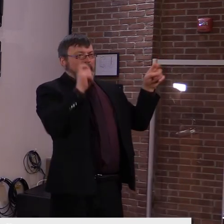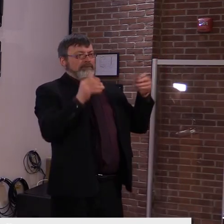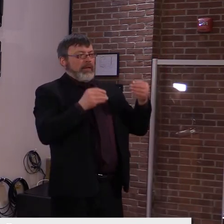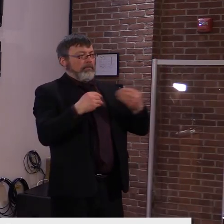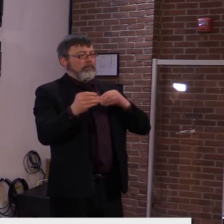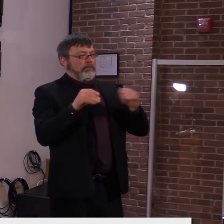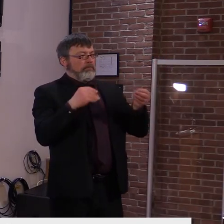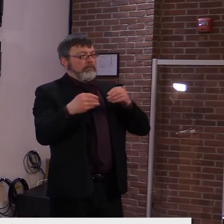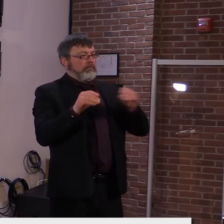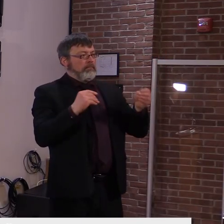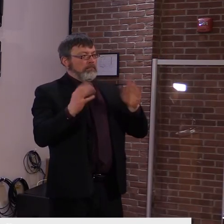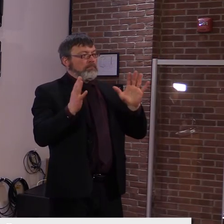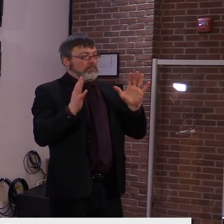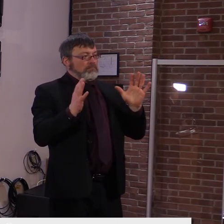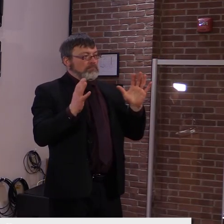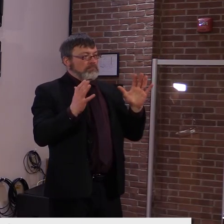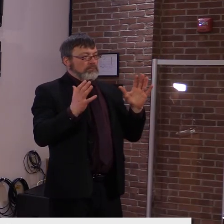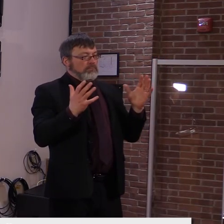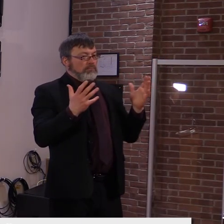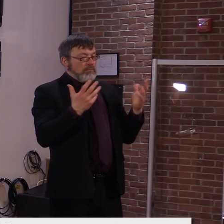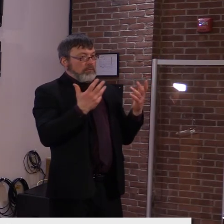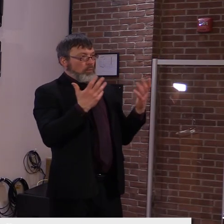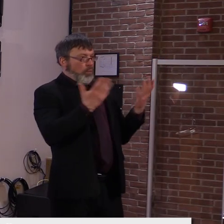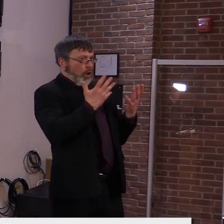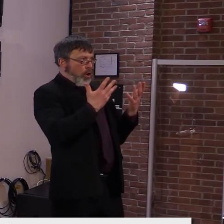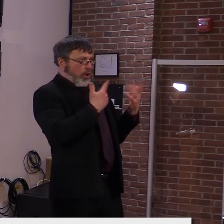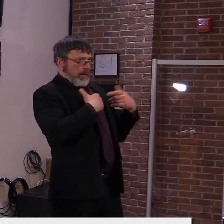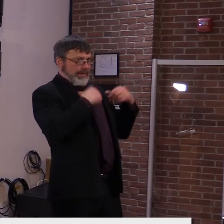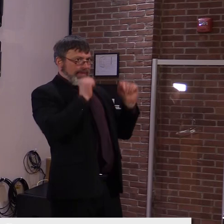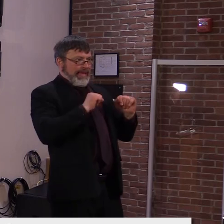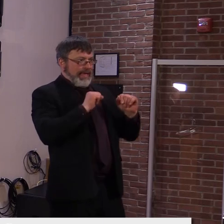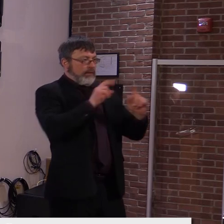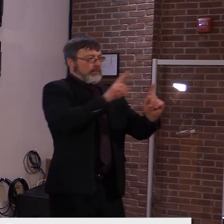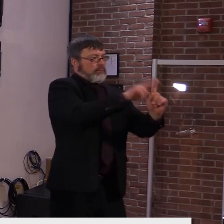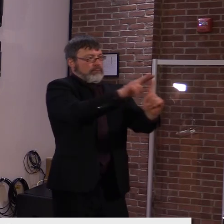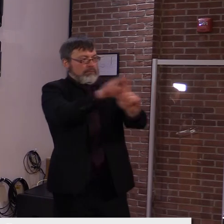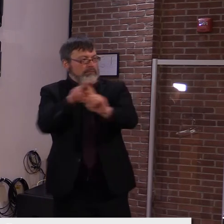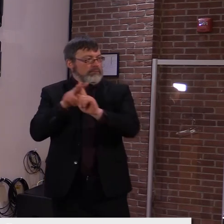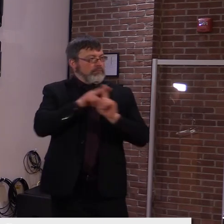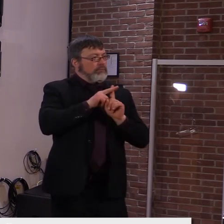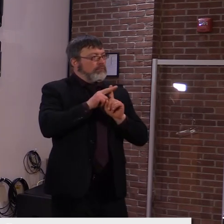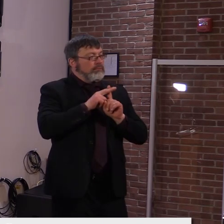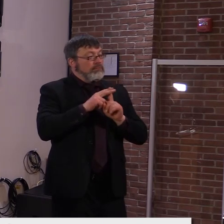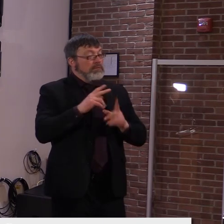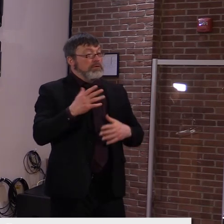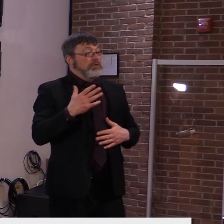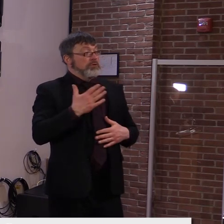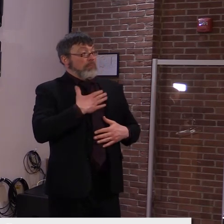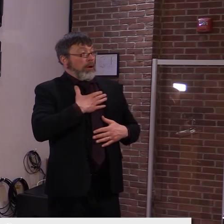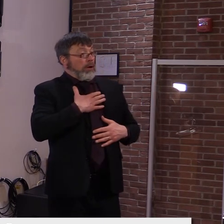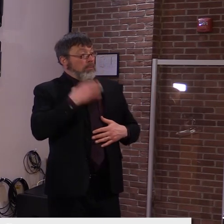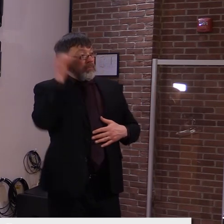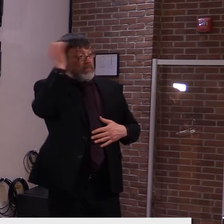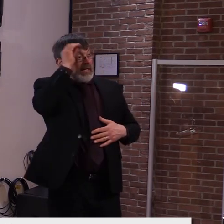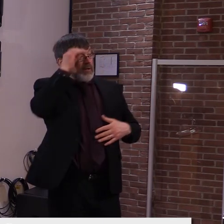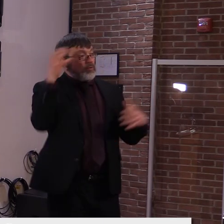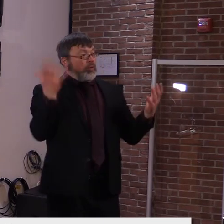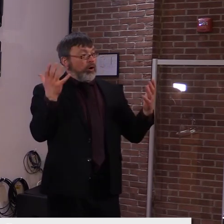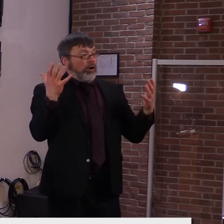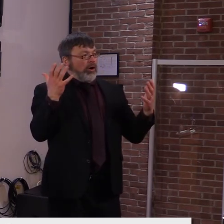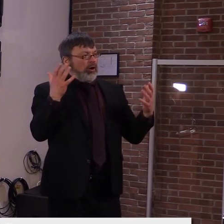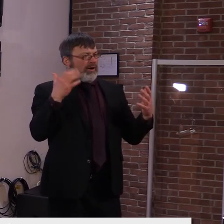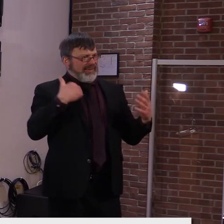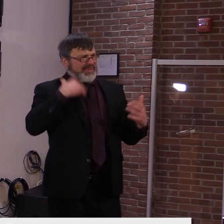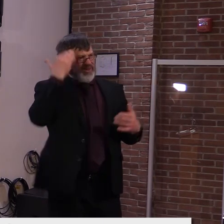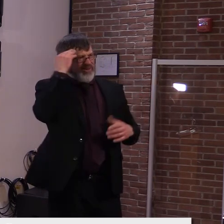have flexibility. But from my standpoint, again, we know the needs of our state. Broadband is one. Senator